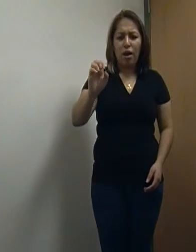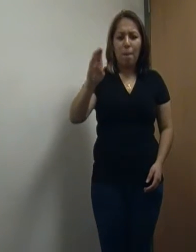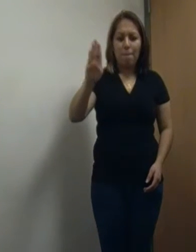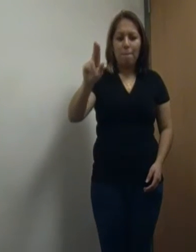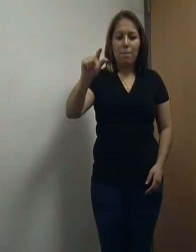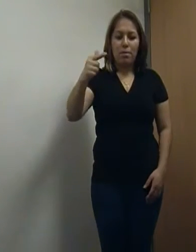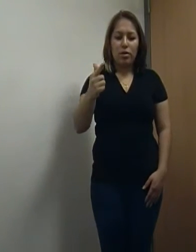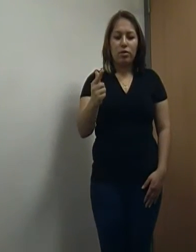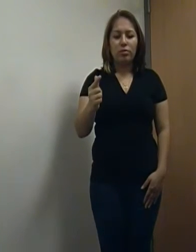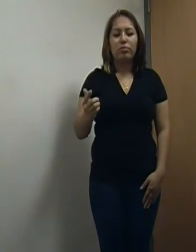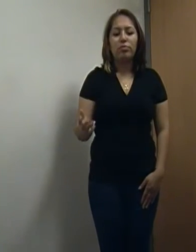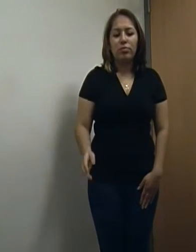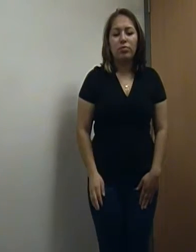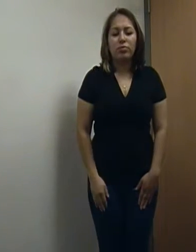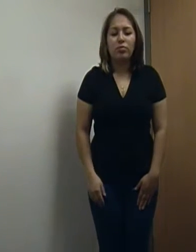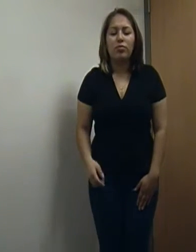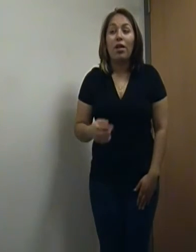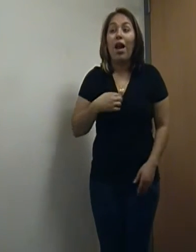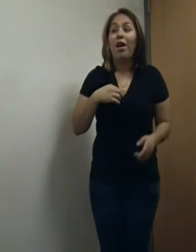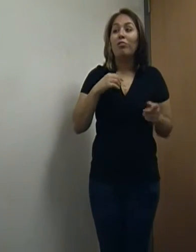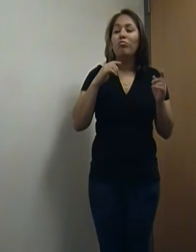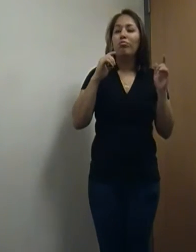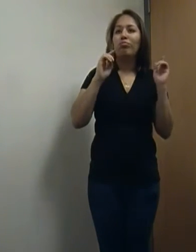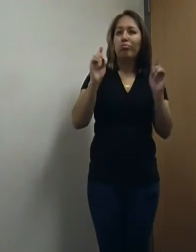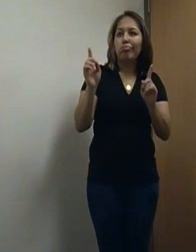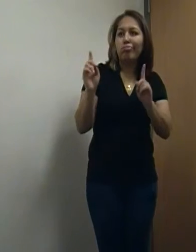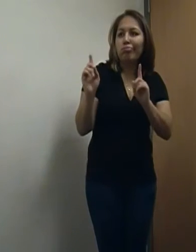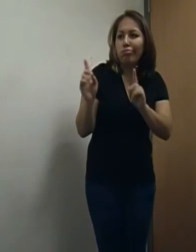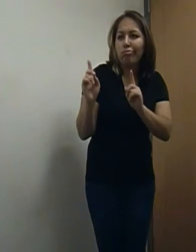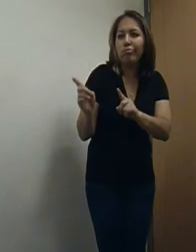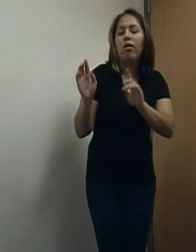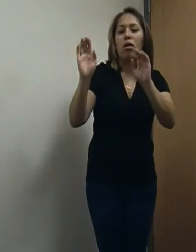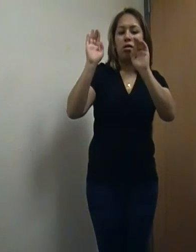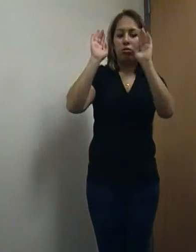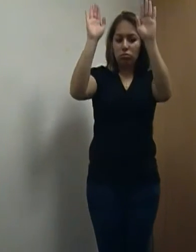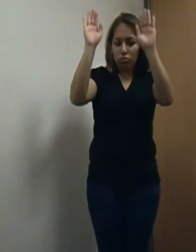sales, auctions, even garage sales.